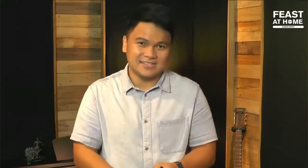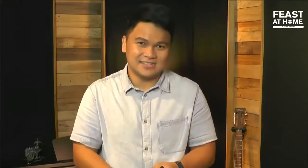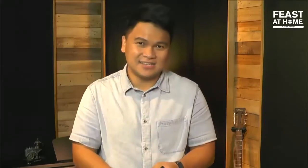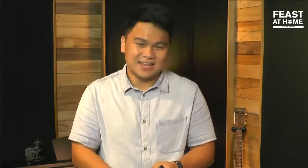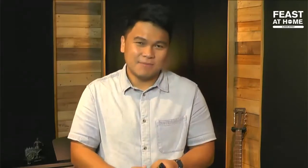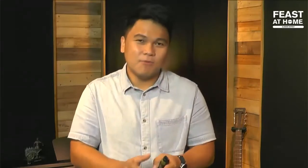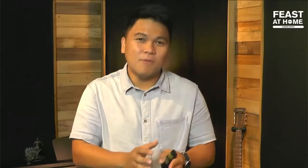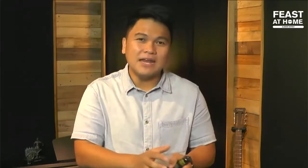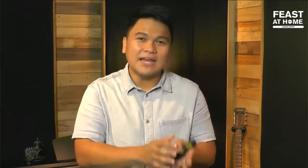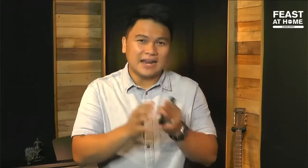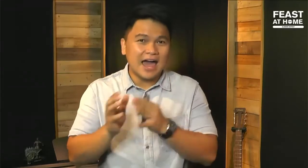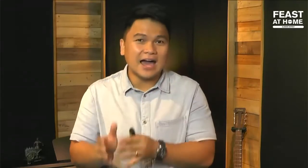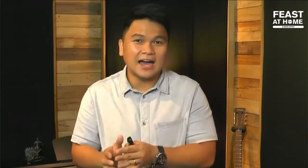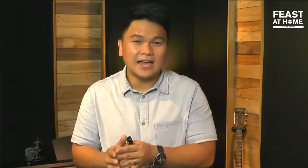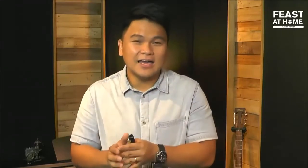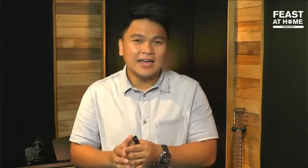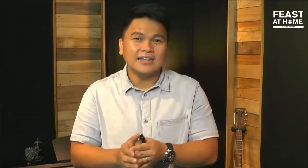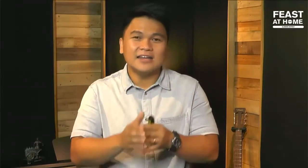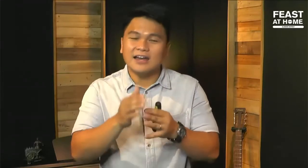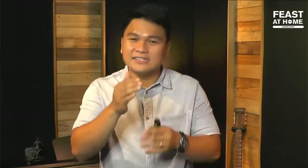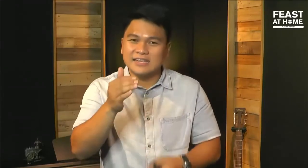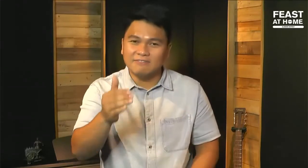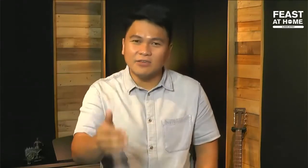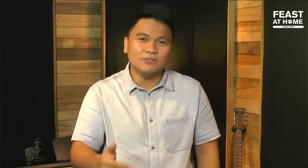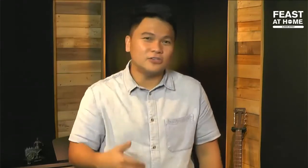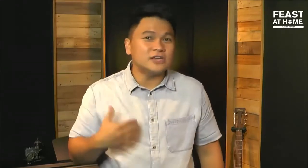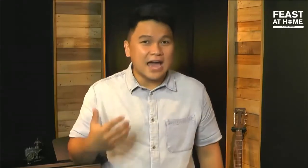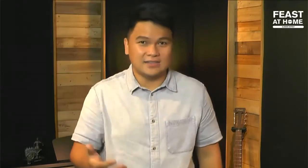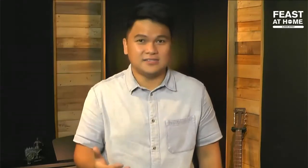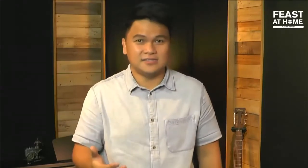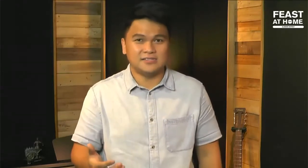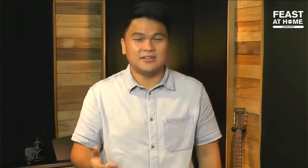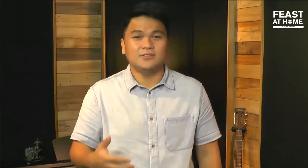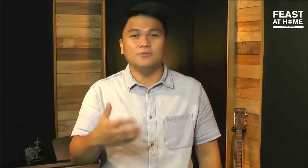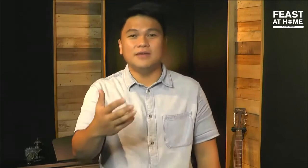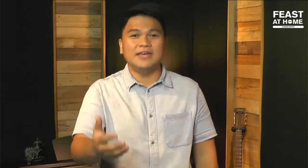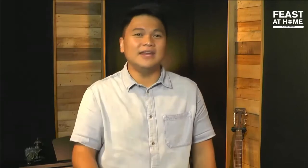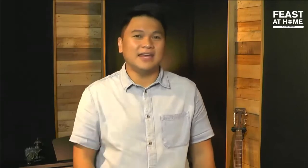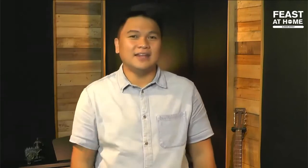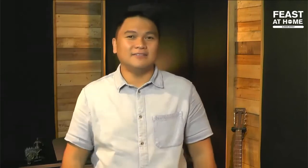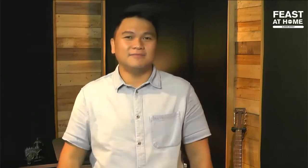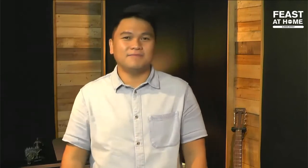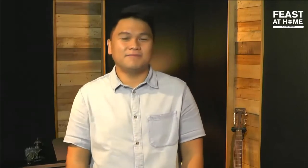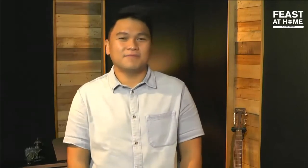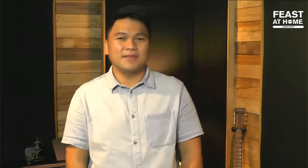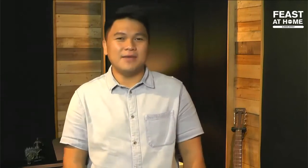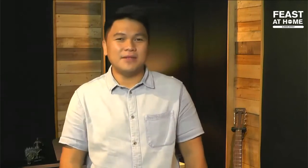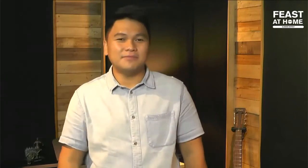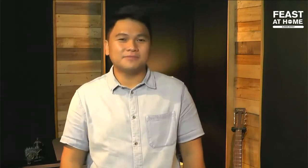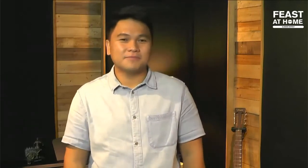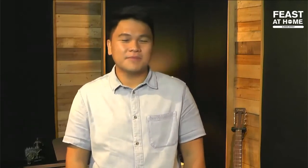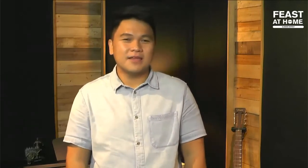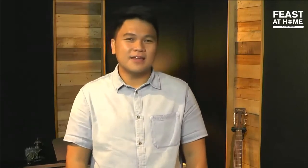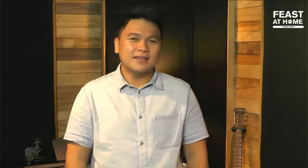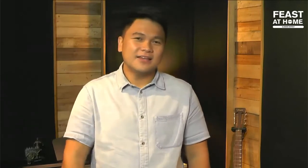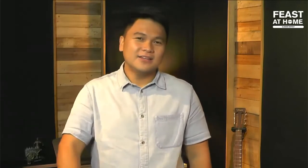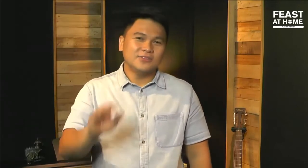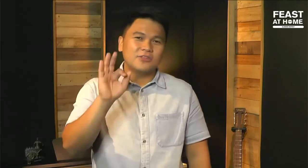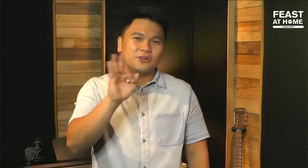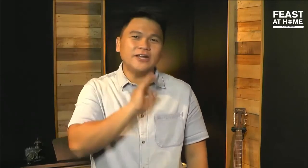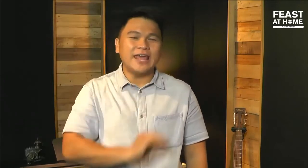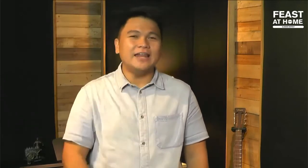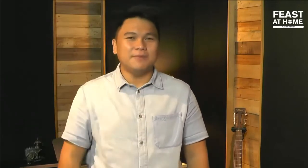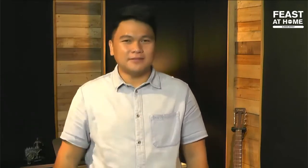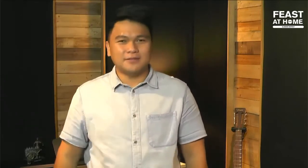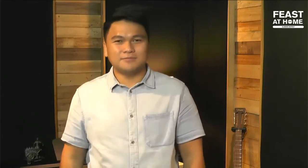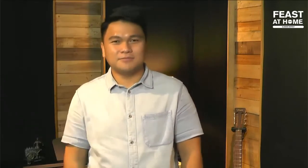stands. Bumalik ka lang. And God is giving you the chance to begin again. Amen? The